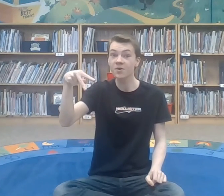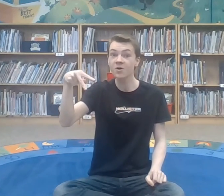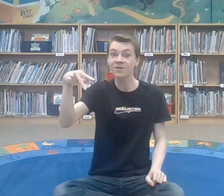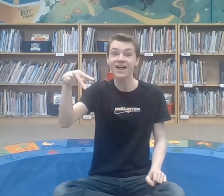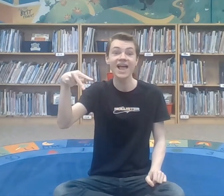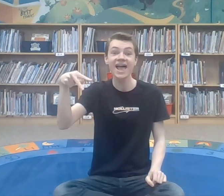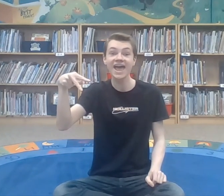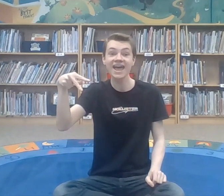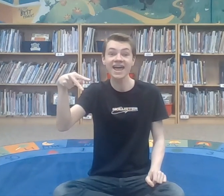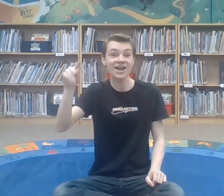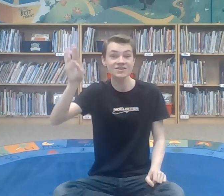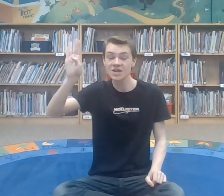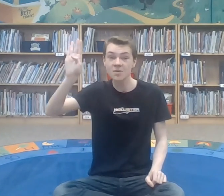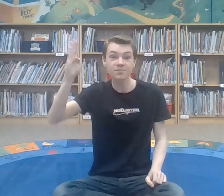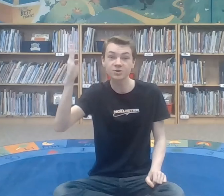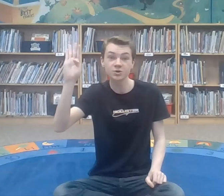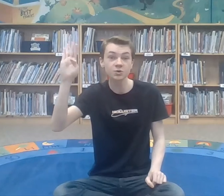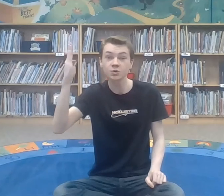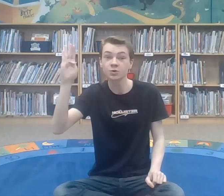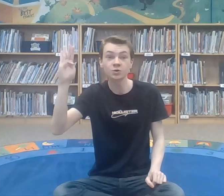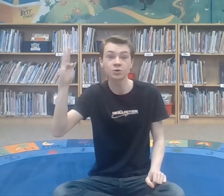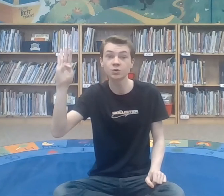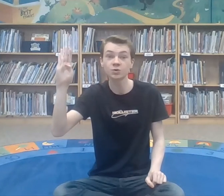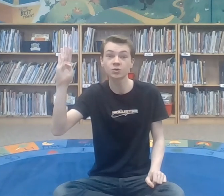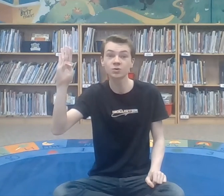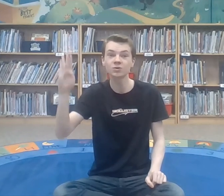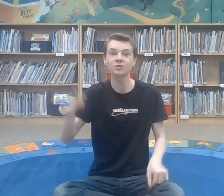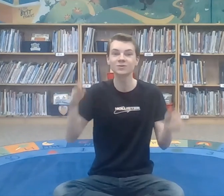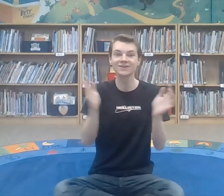purple, and blue.